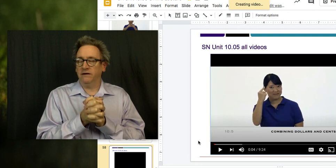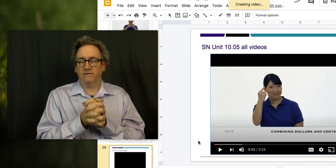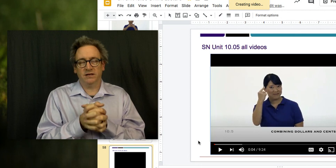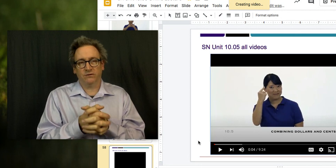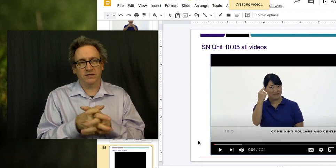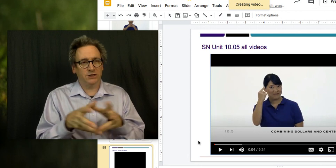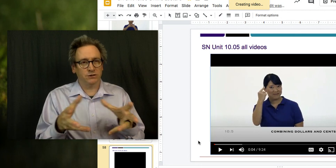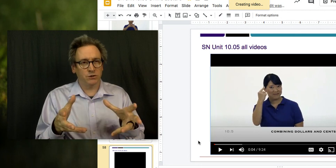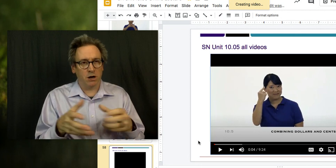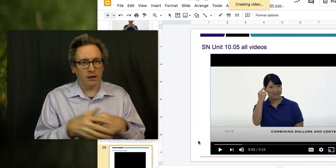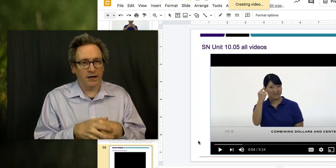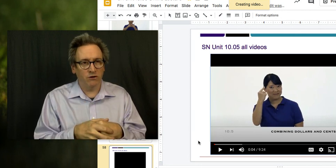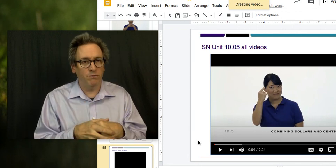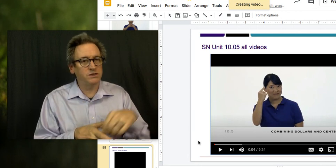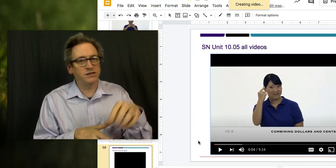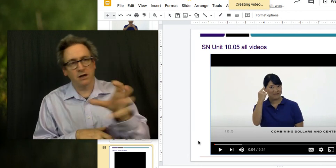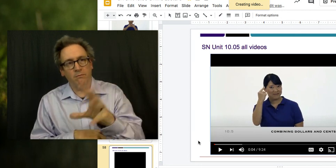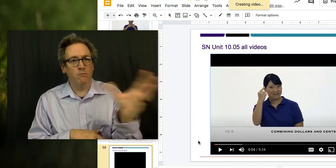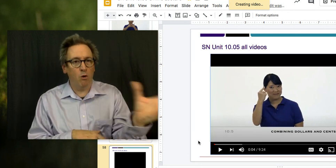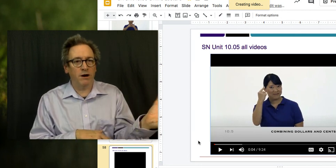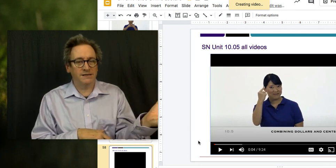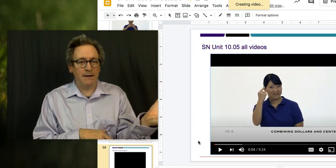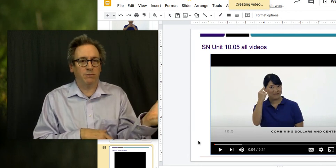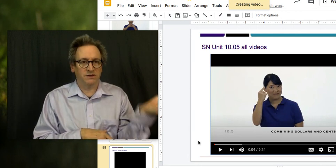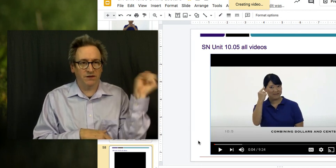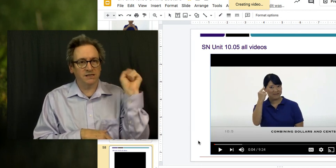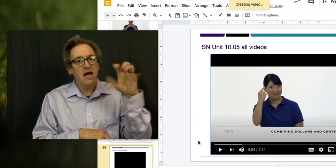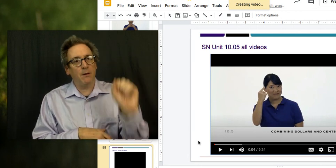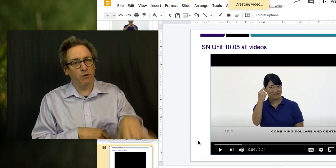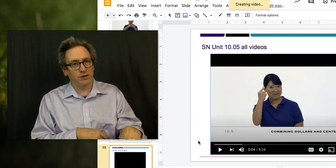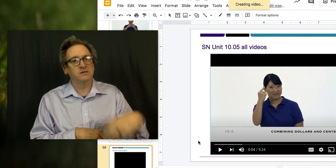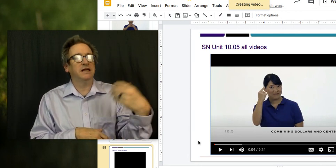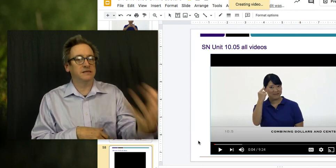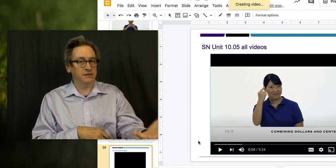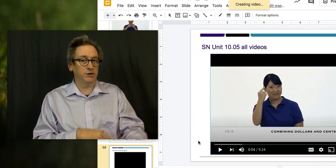any of the different teachers who are online who've posted more examples of these.